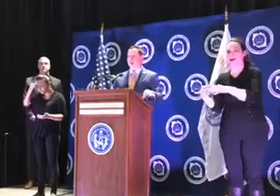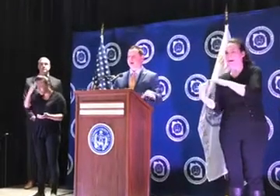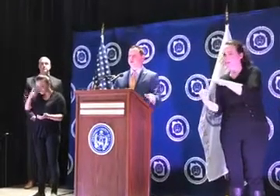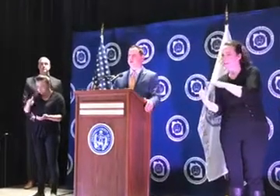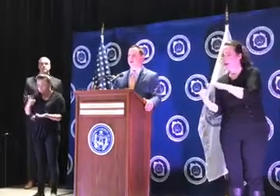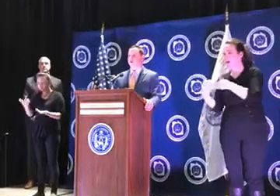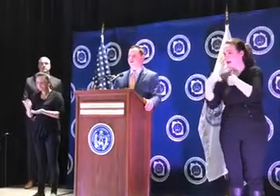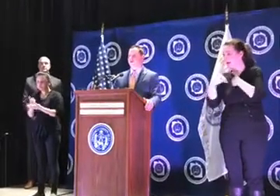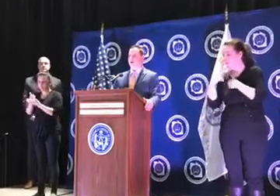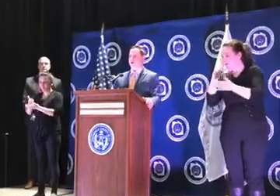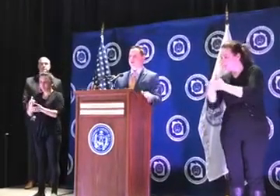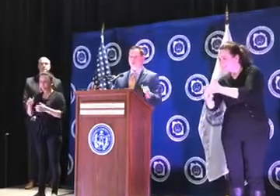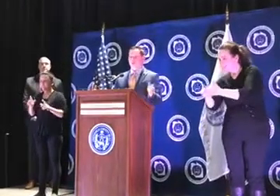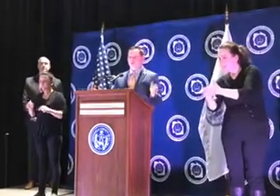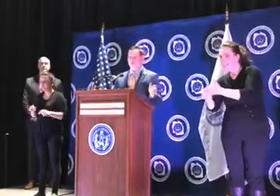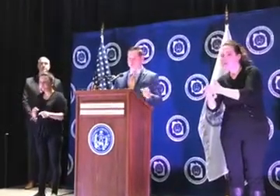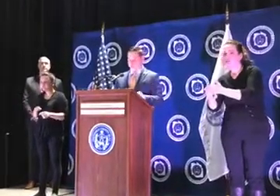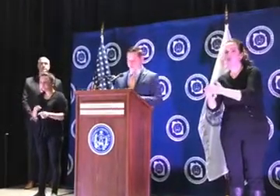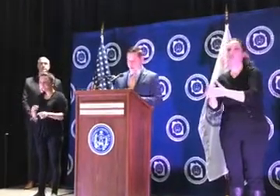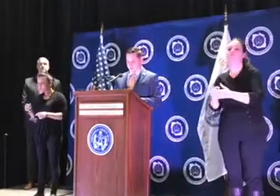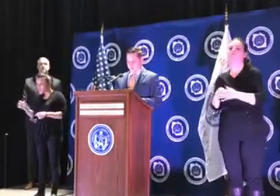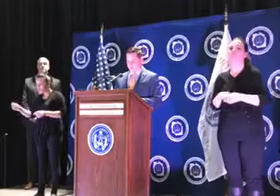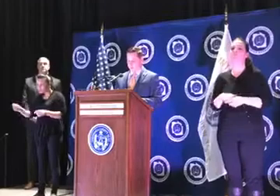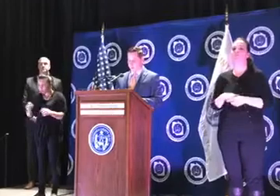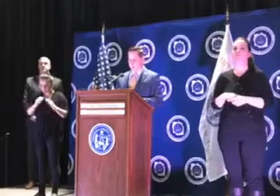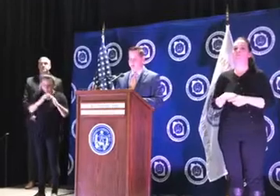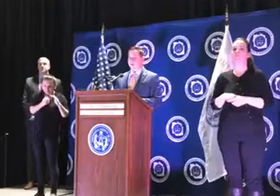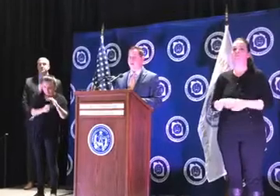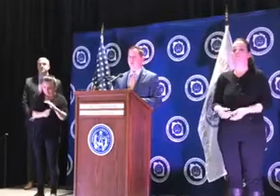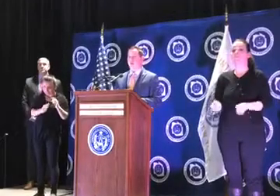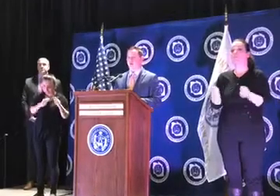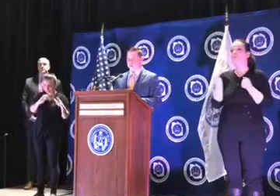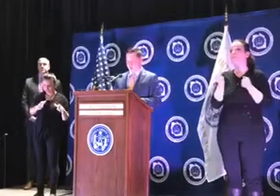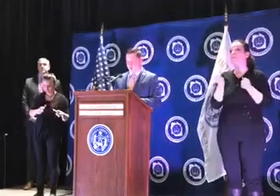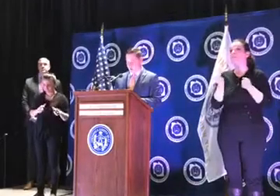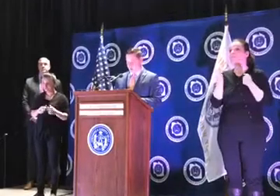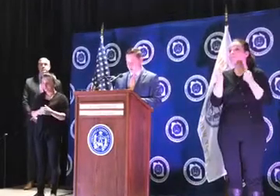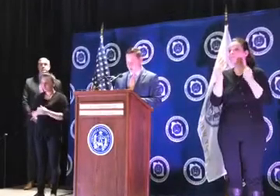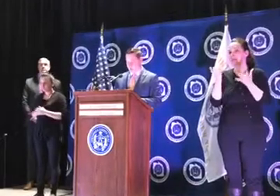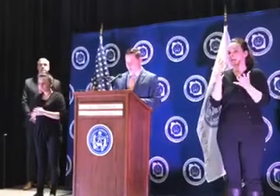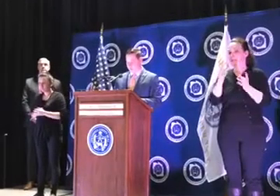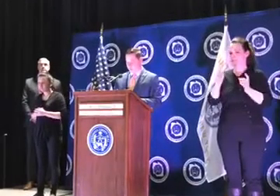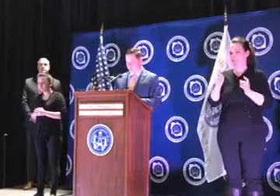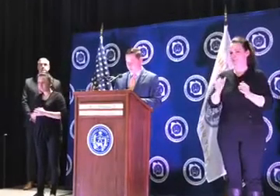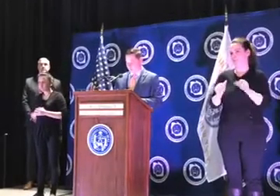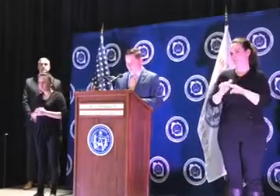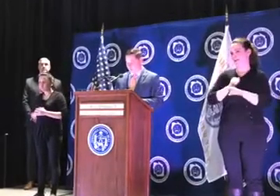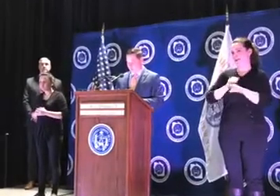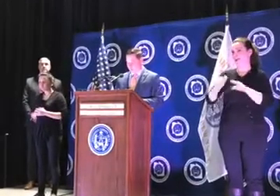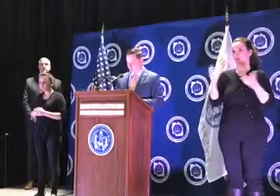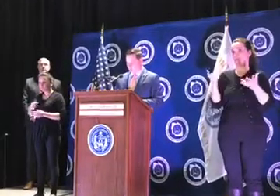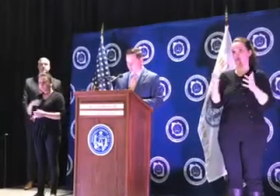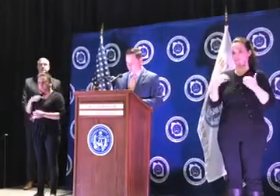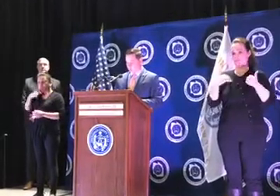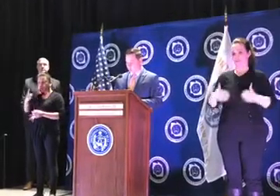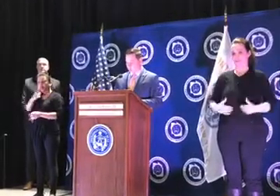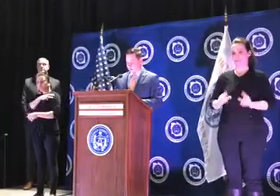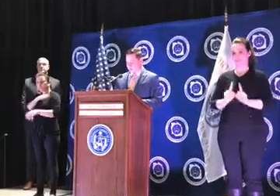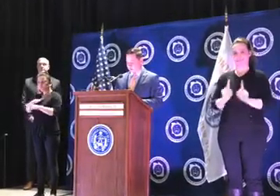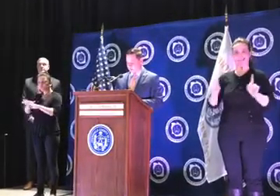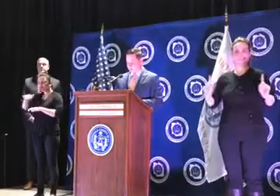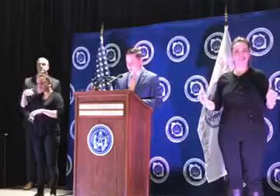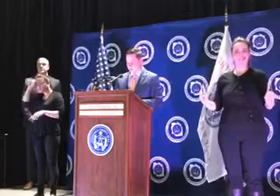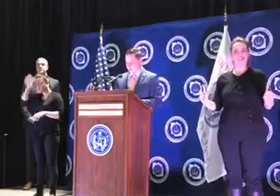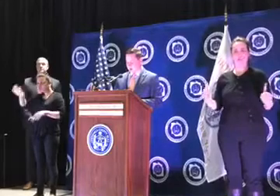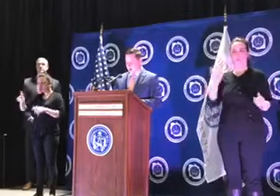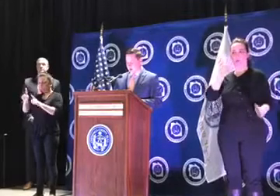we do that. There's been a lot of social distancing policies that have been implemented as well to really help bend the curve here. So we're